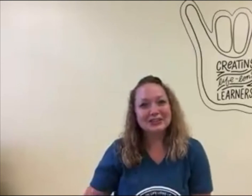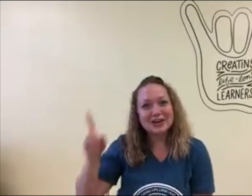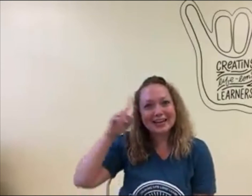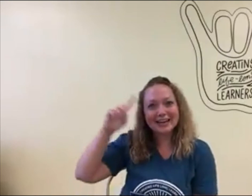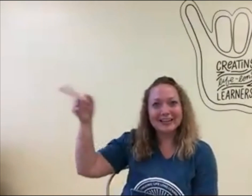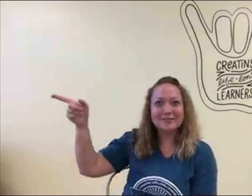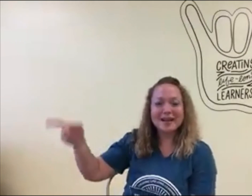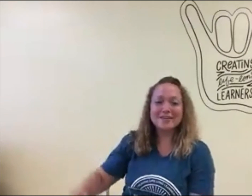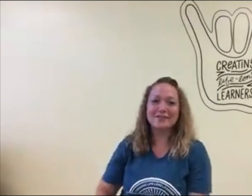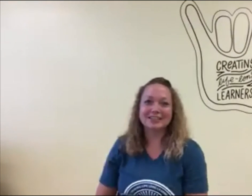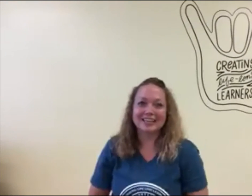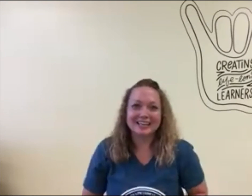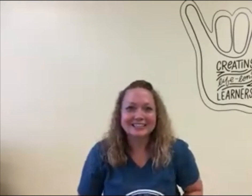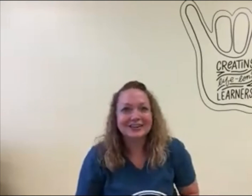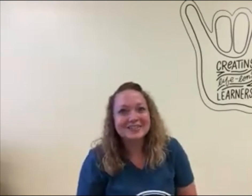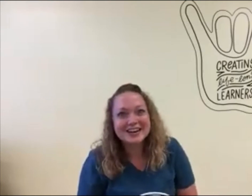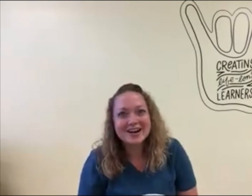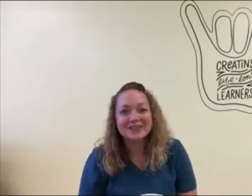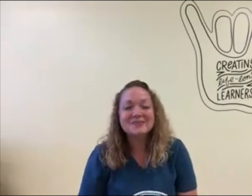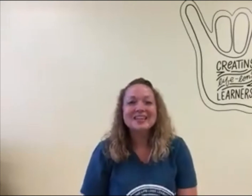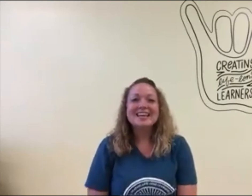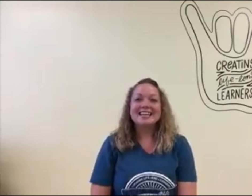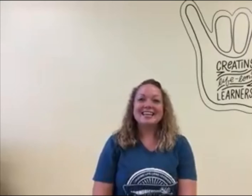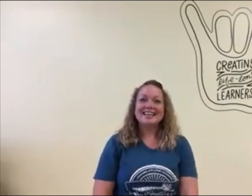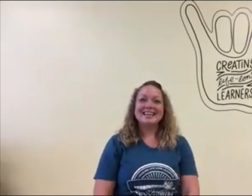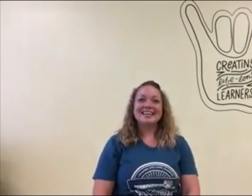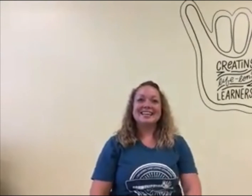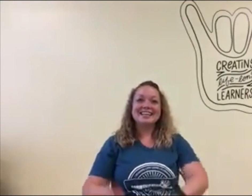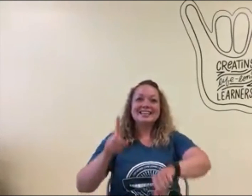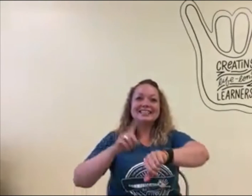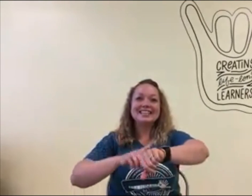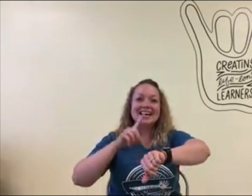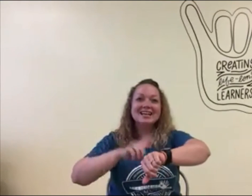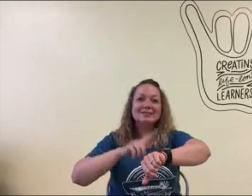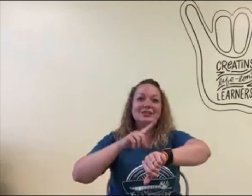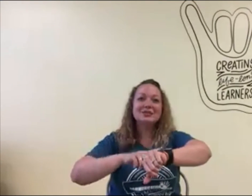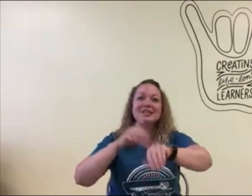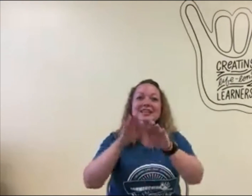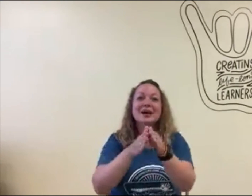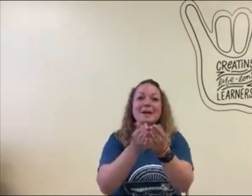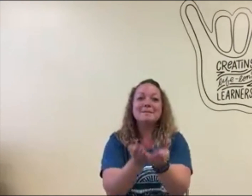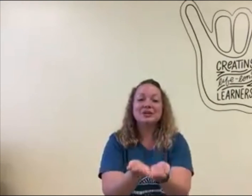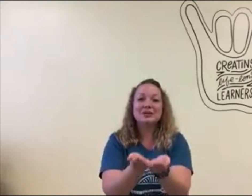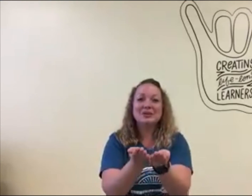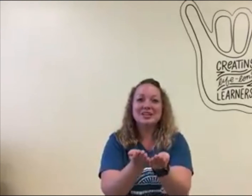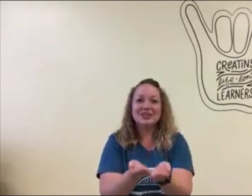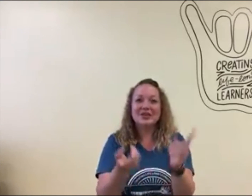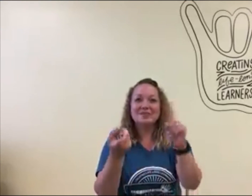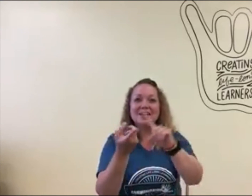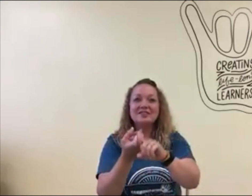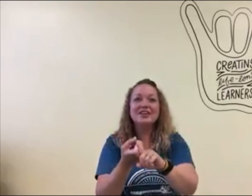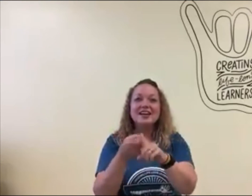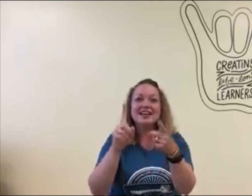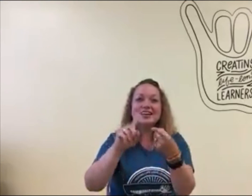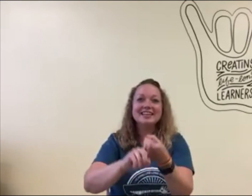kind of left my head for a second. So here we go. It is time to read a book with all my